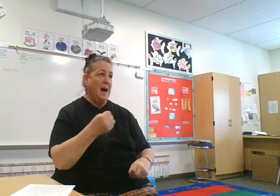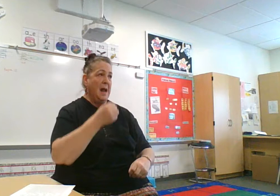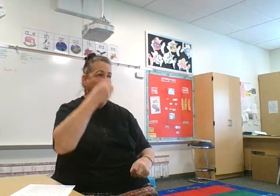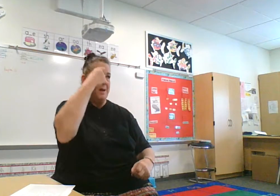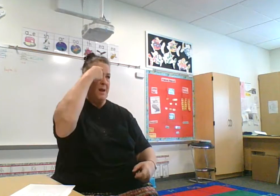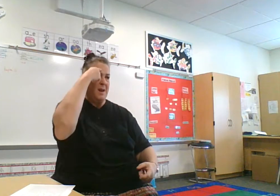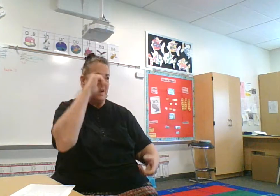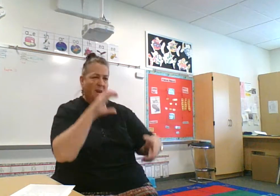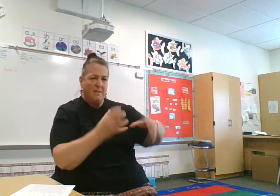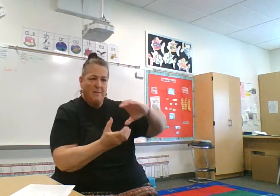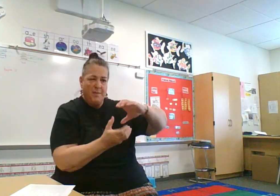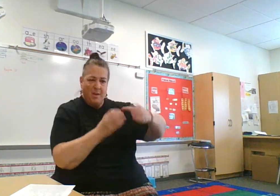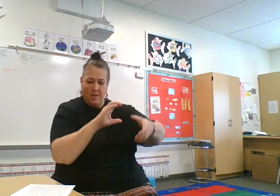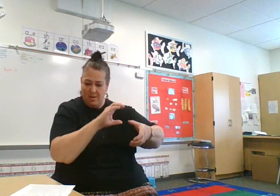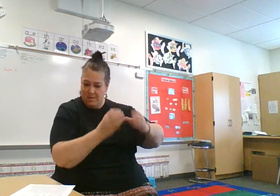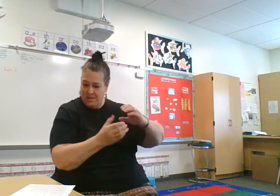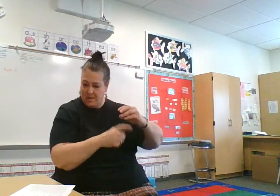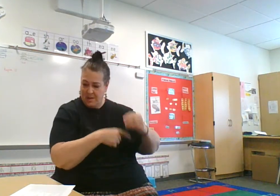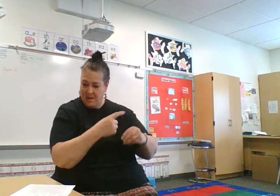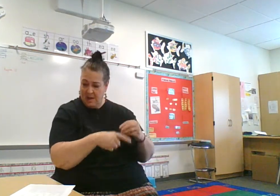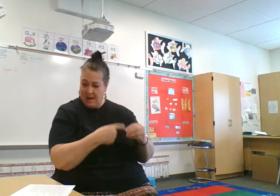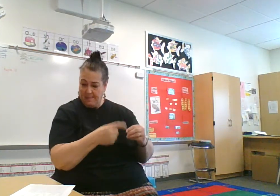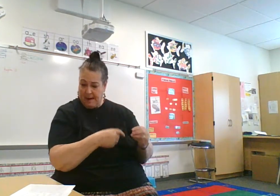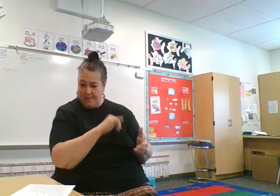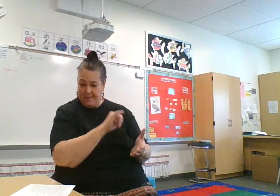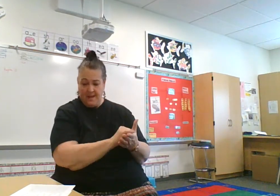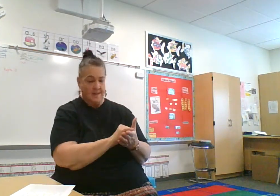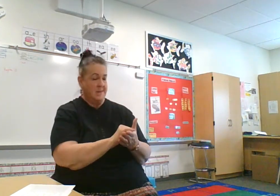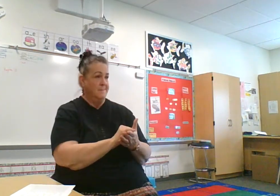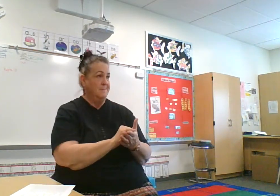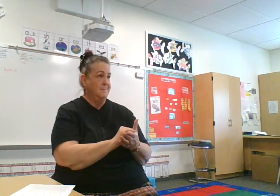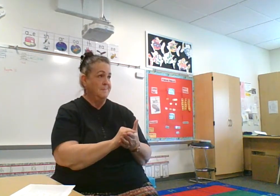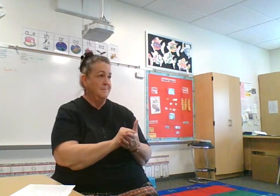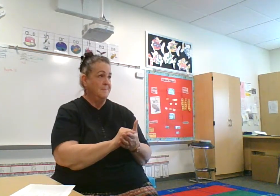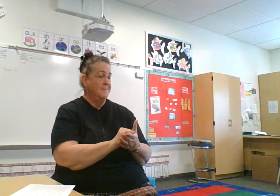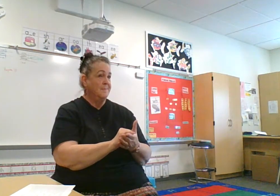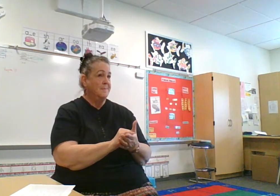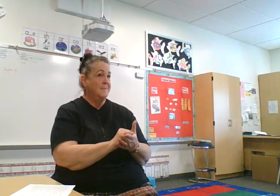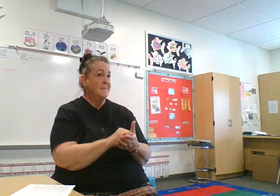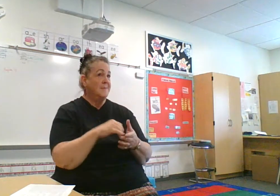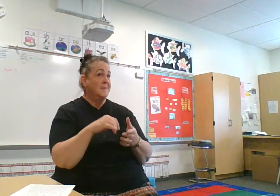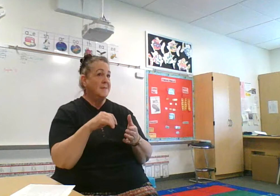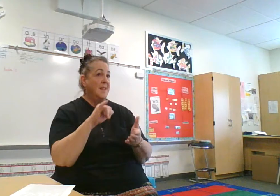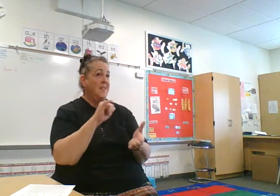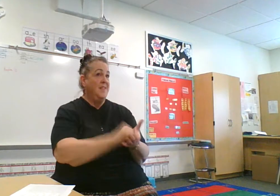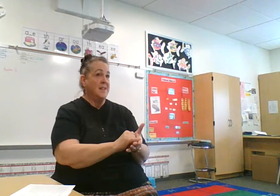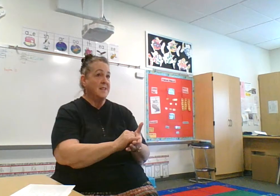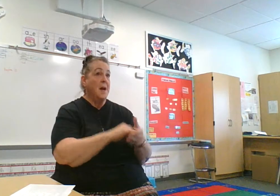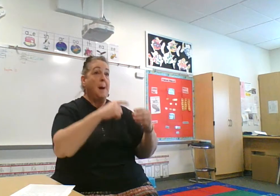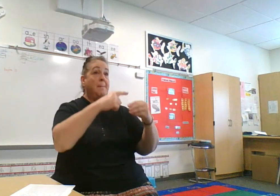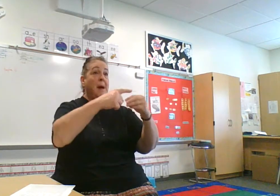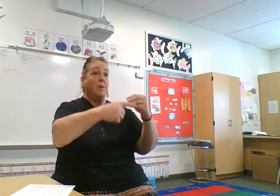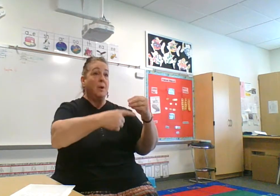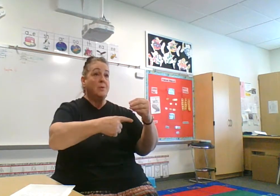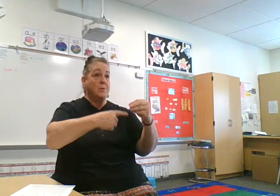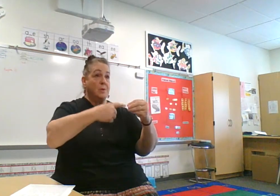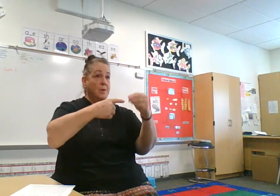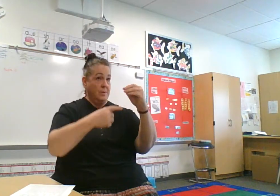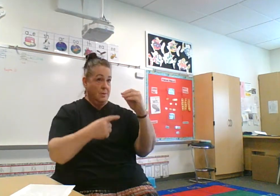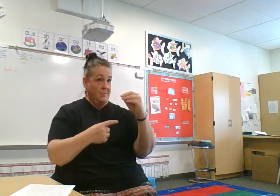I'm confused about this. What's about? This. About goes flat